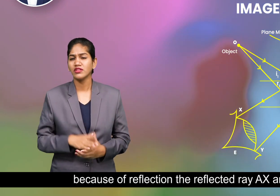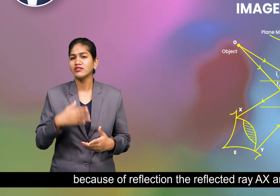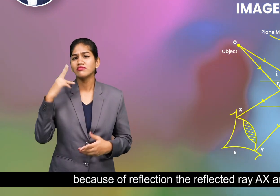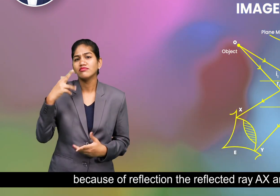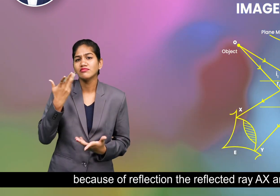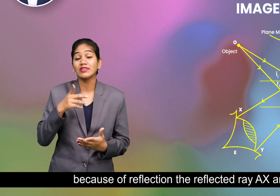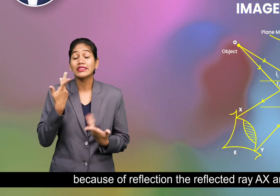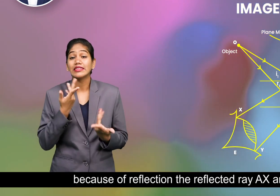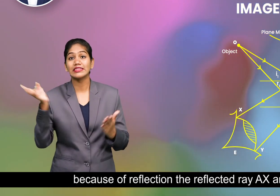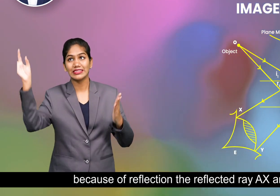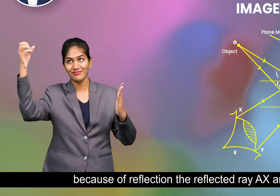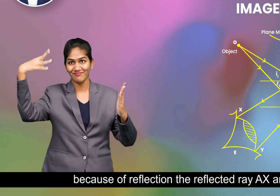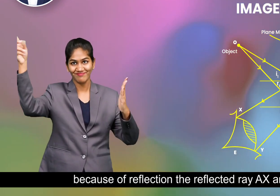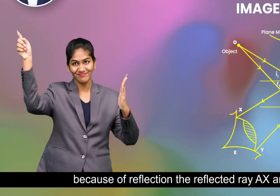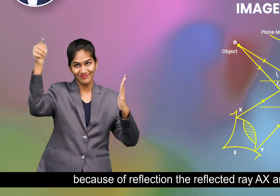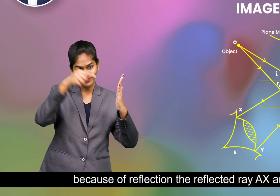Because of reflection,